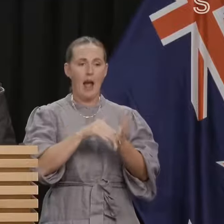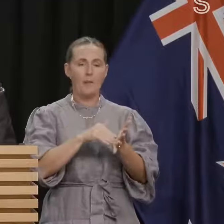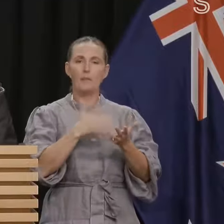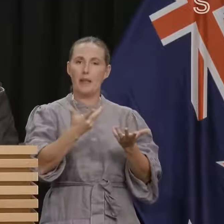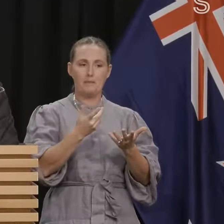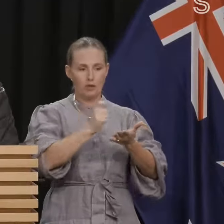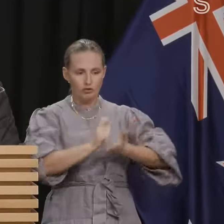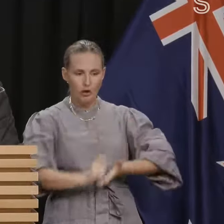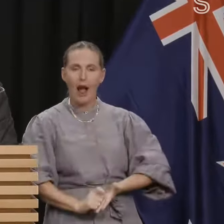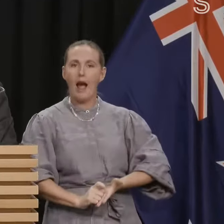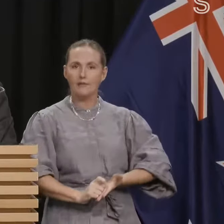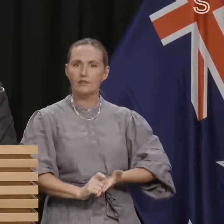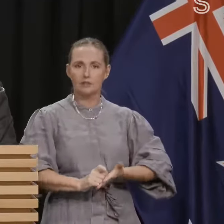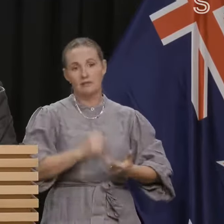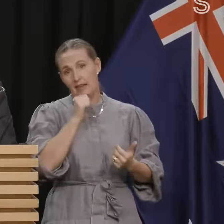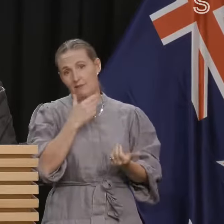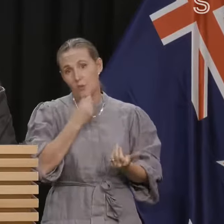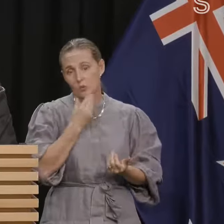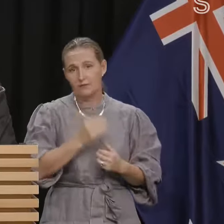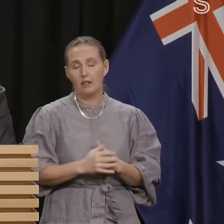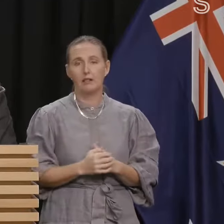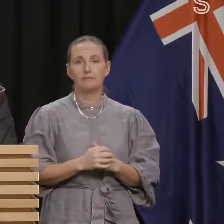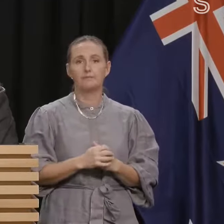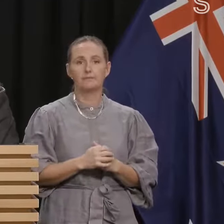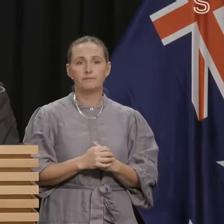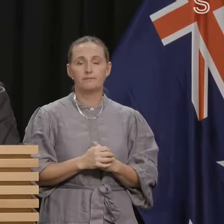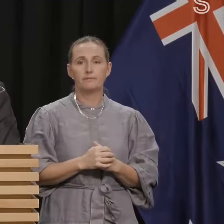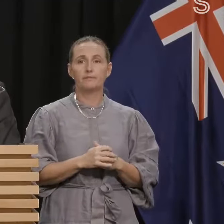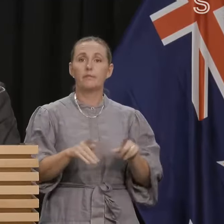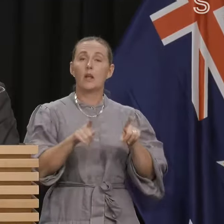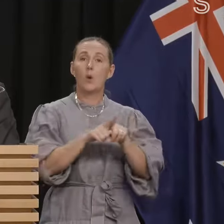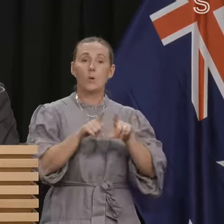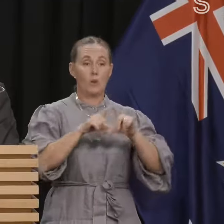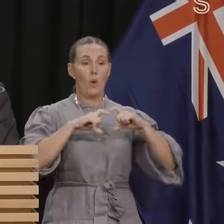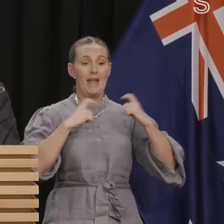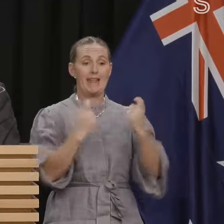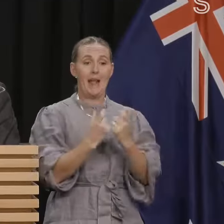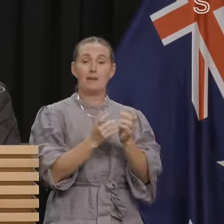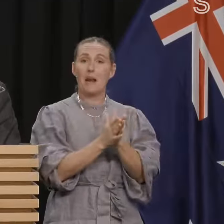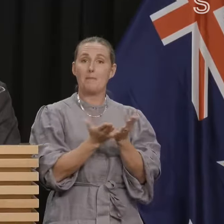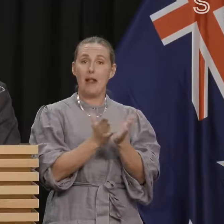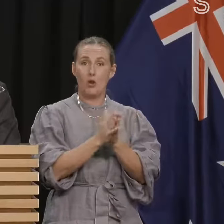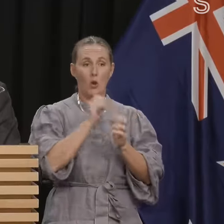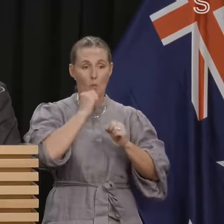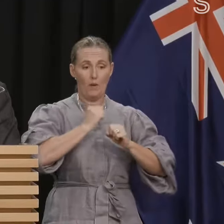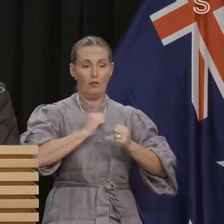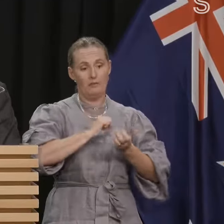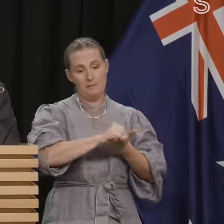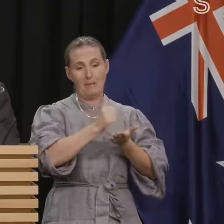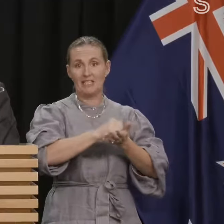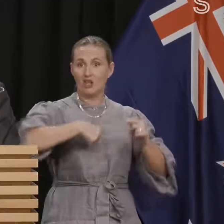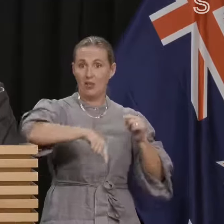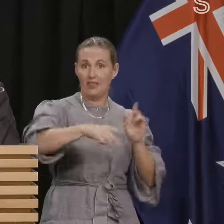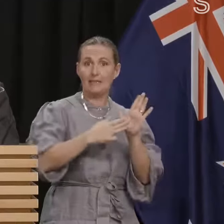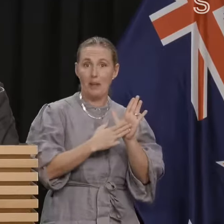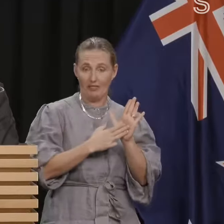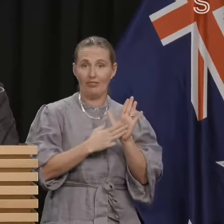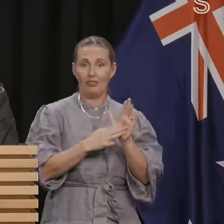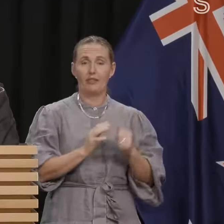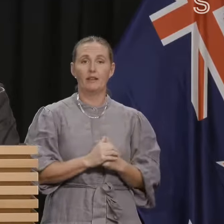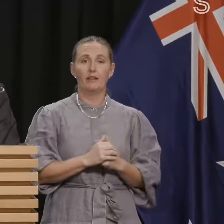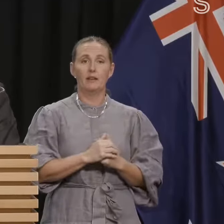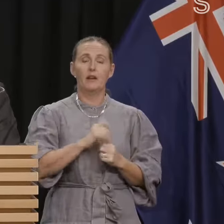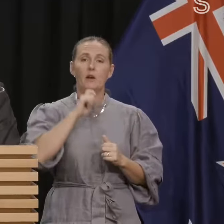useful. Thirdly, a refreshed Cabinet manual will be published later this month that makes it very clear that